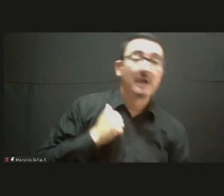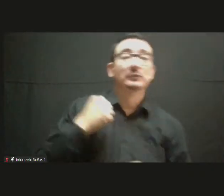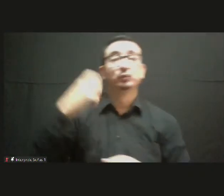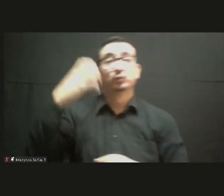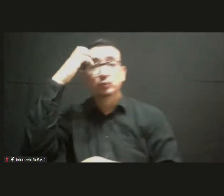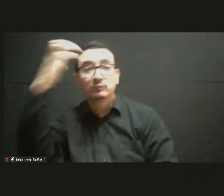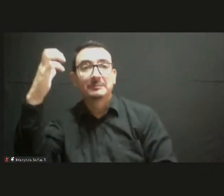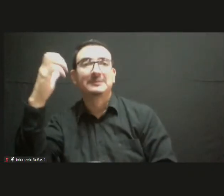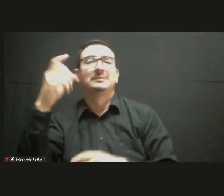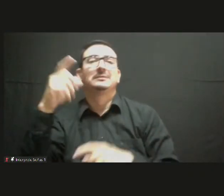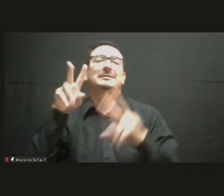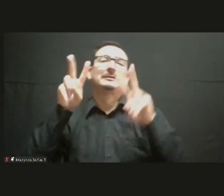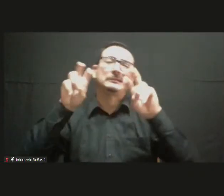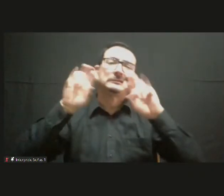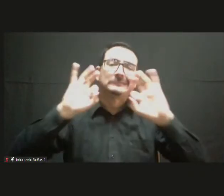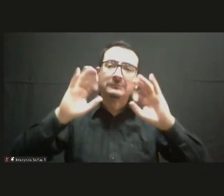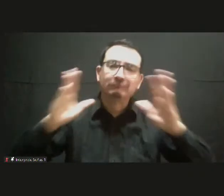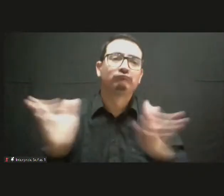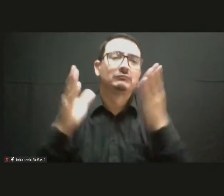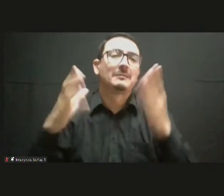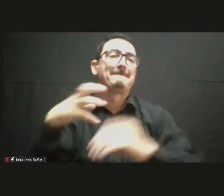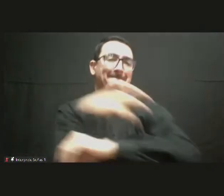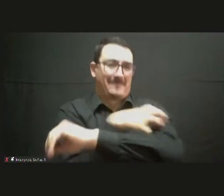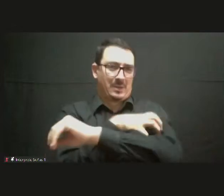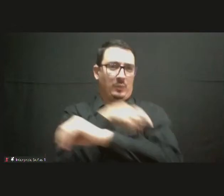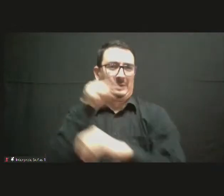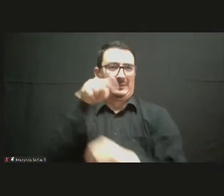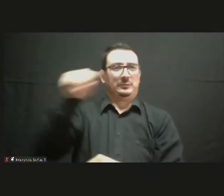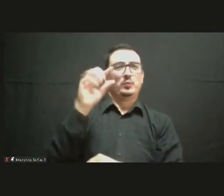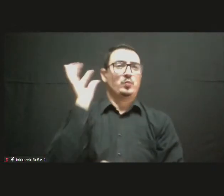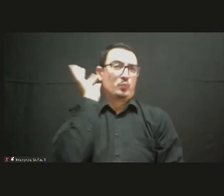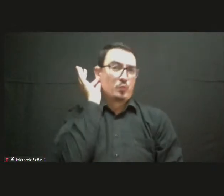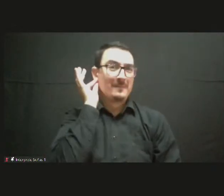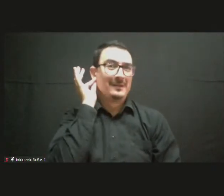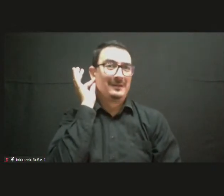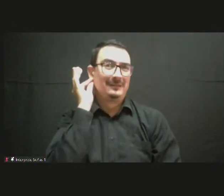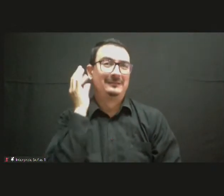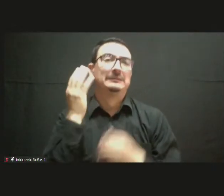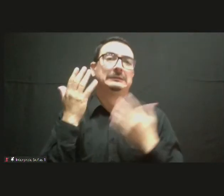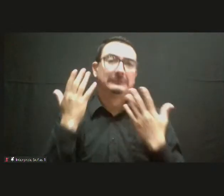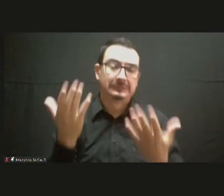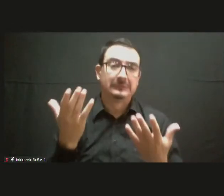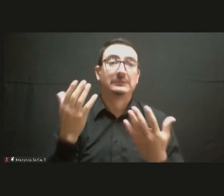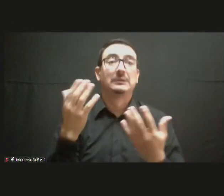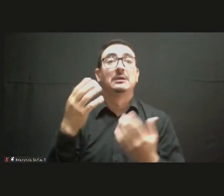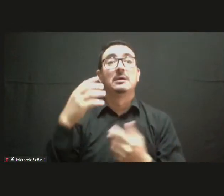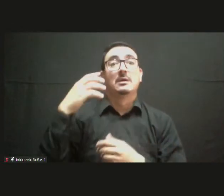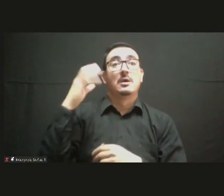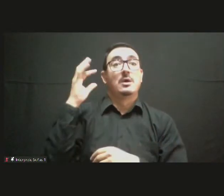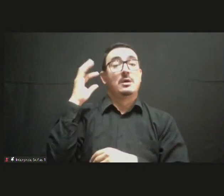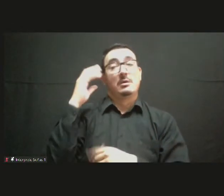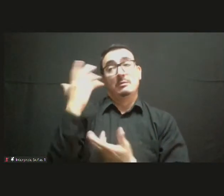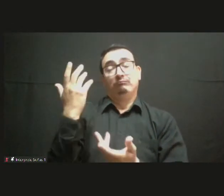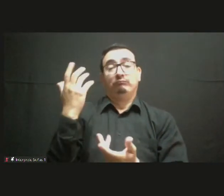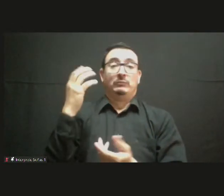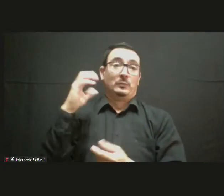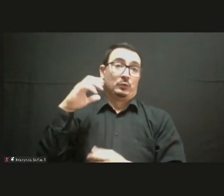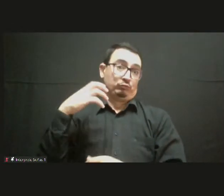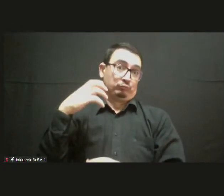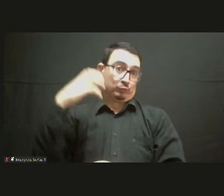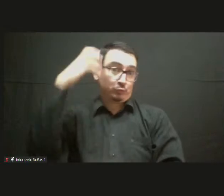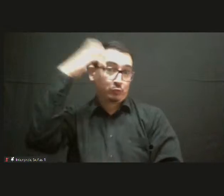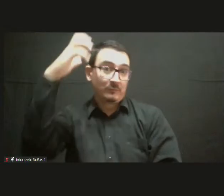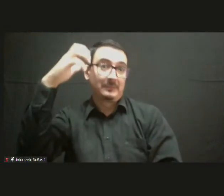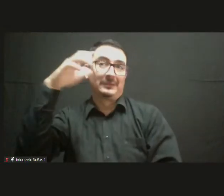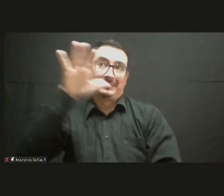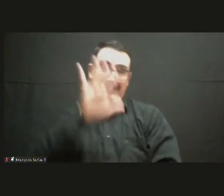makers, national and local governments, cooperatives, international organizations, NGOs in the tourism